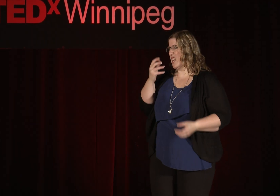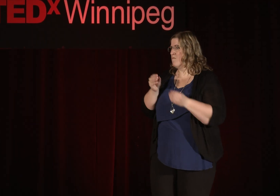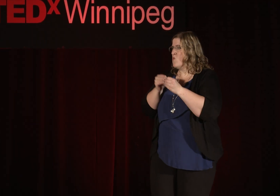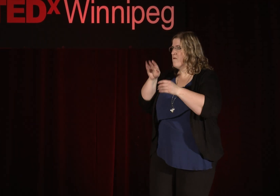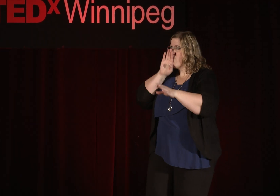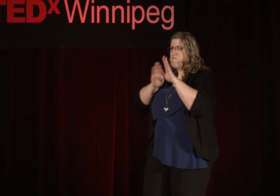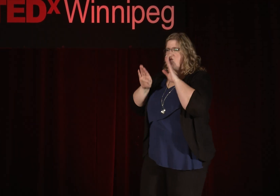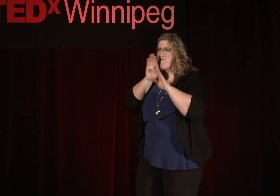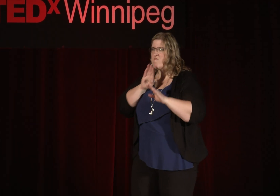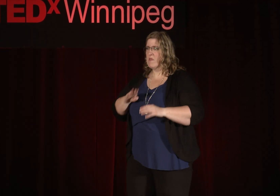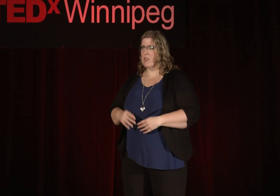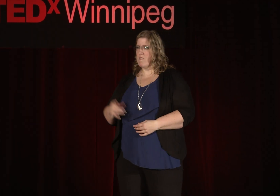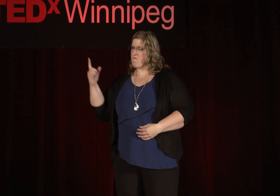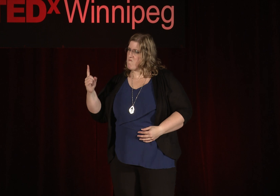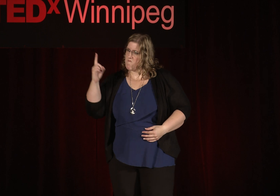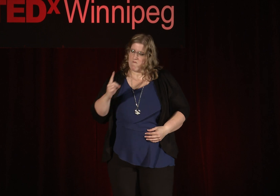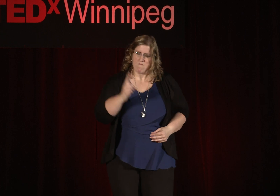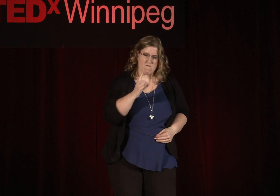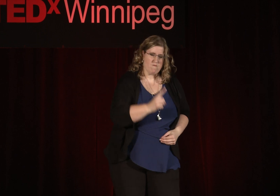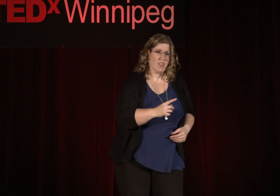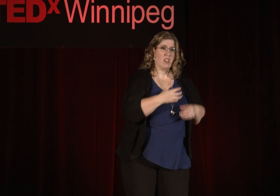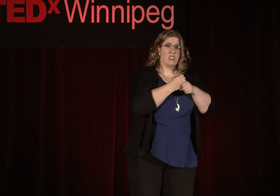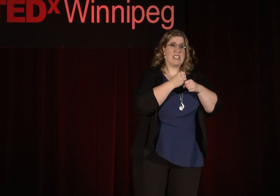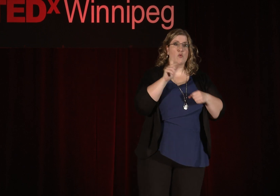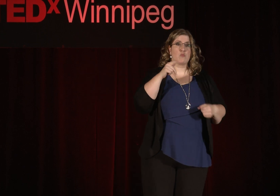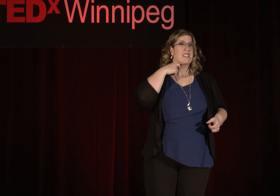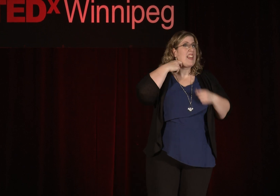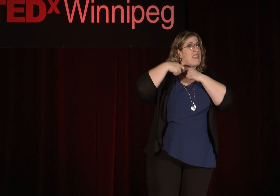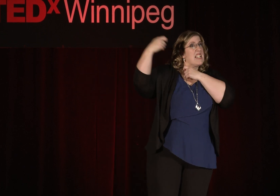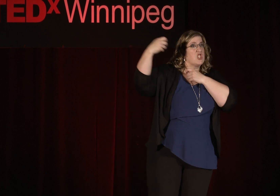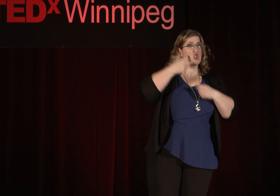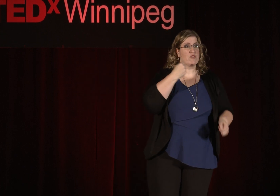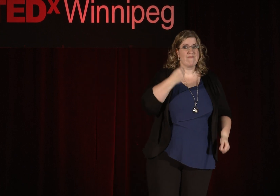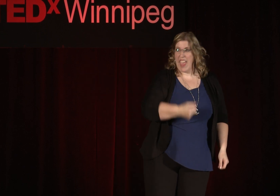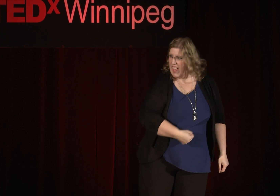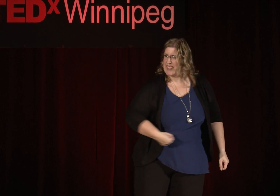frustrated, walked over to us, grabbed Lulu's leash, and